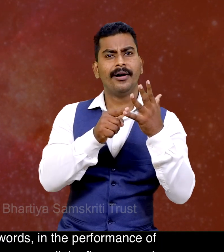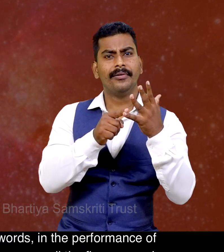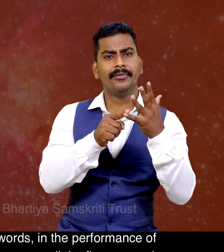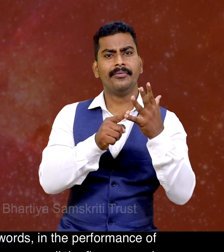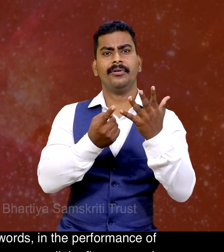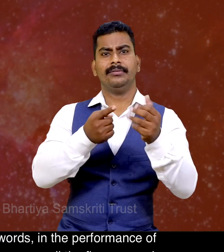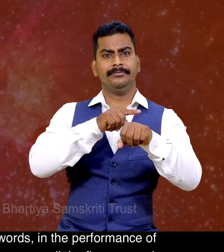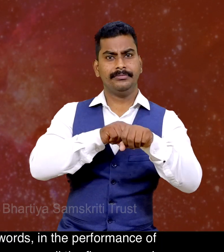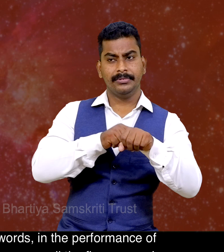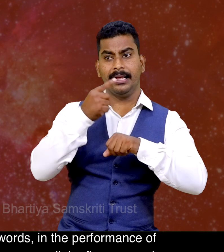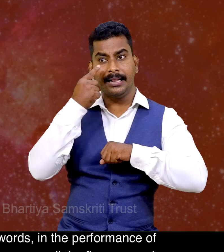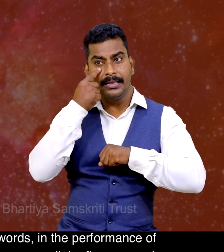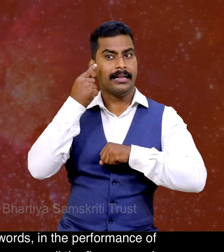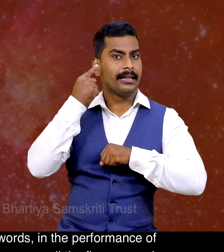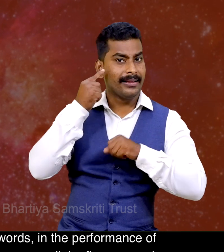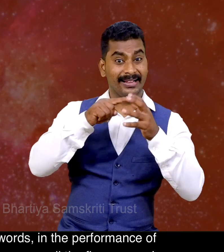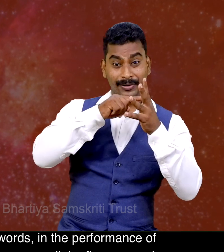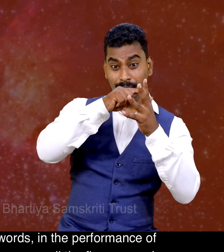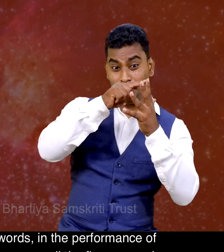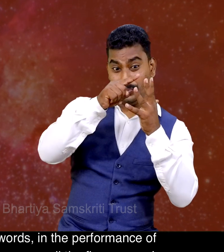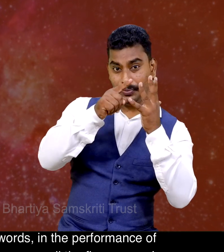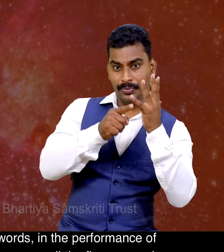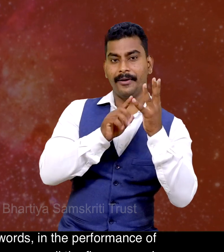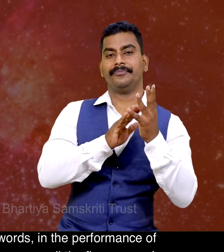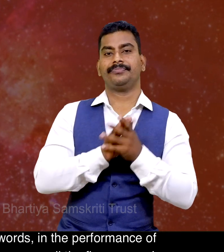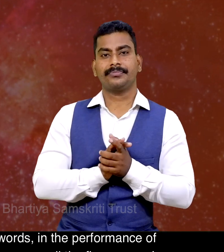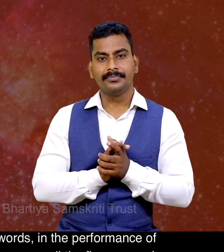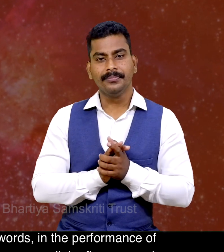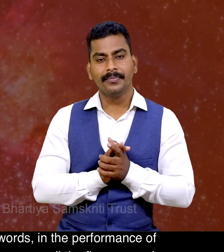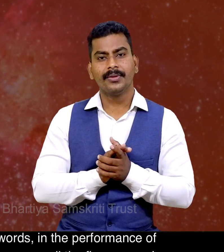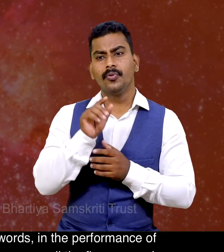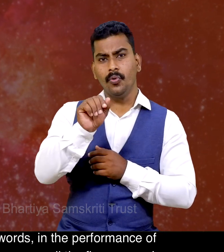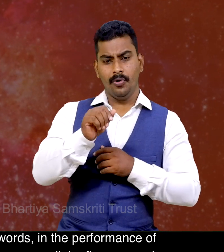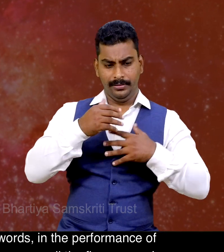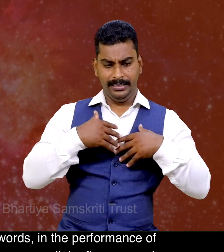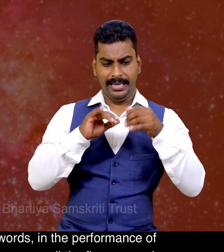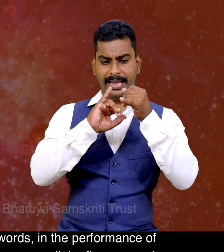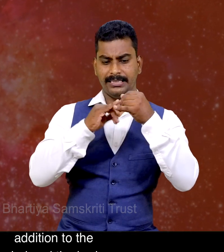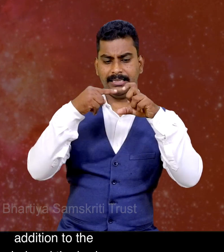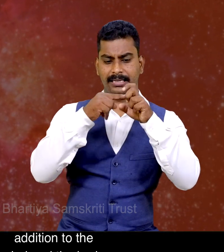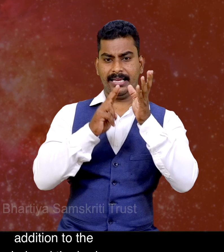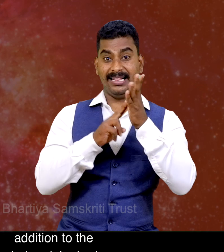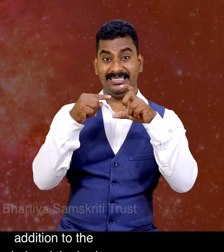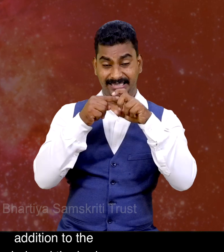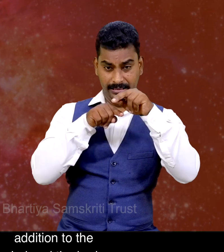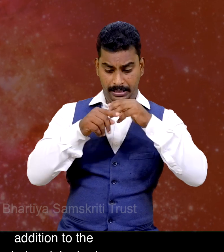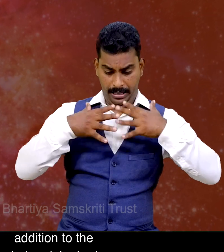in the performance of a puja, we engage all the five senses in addition to the mind and the